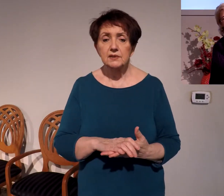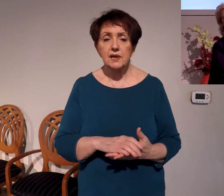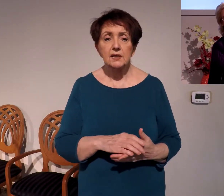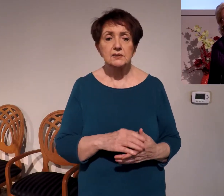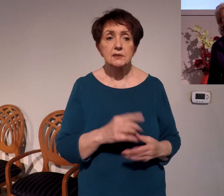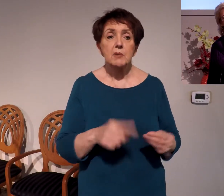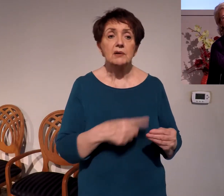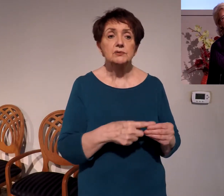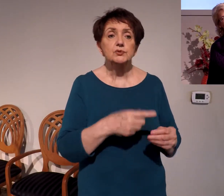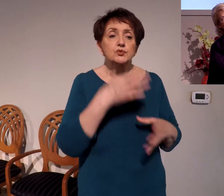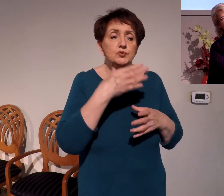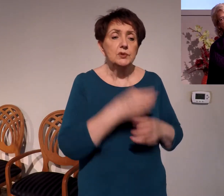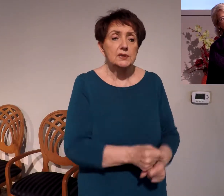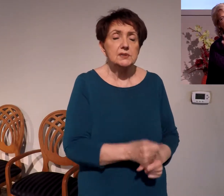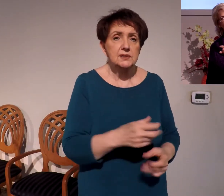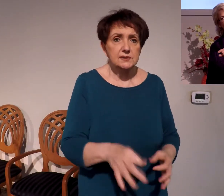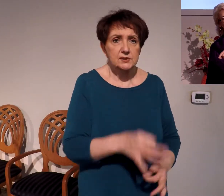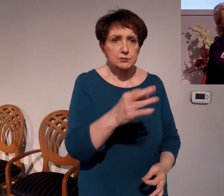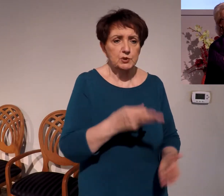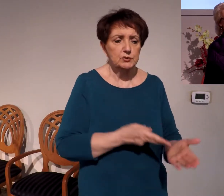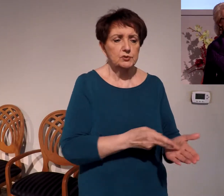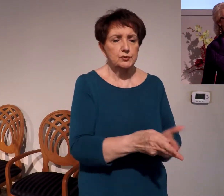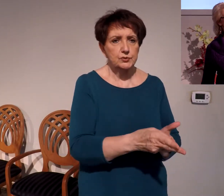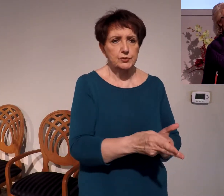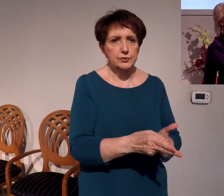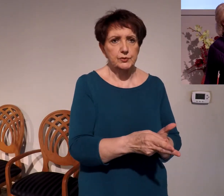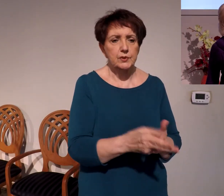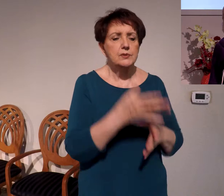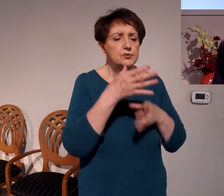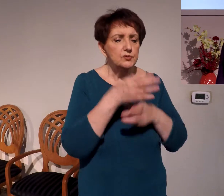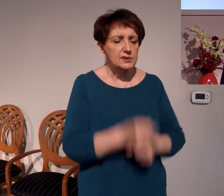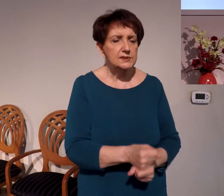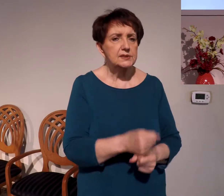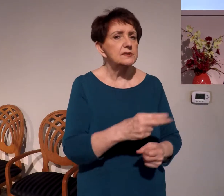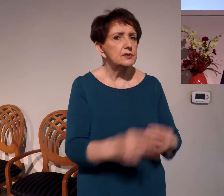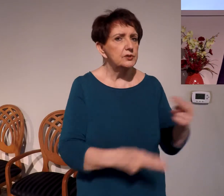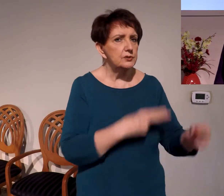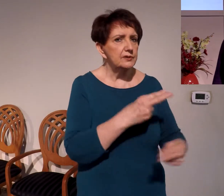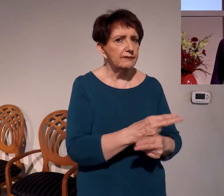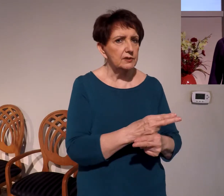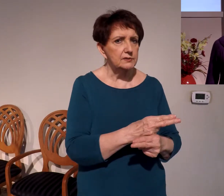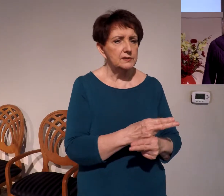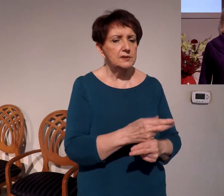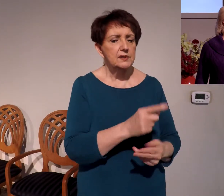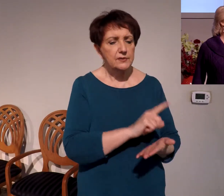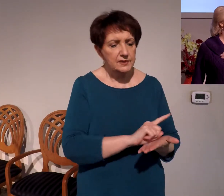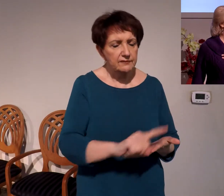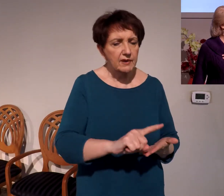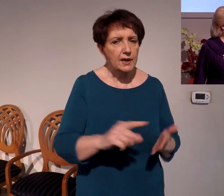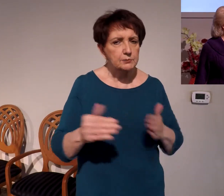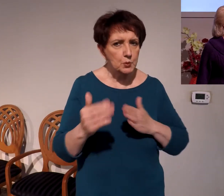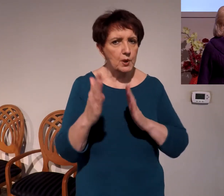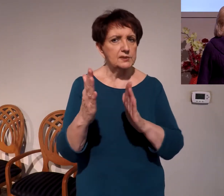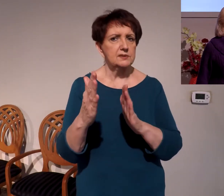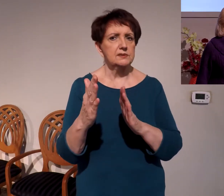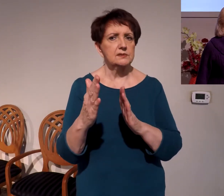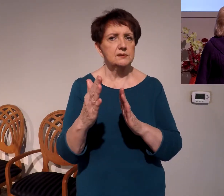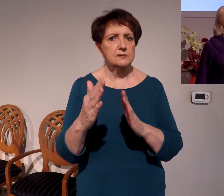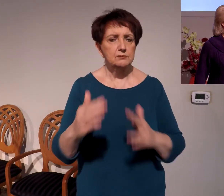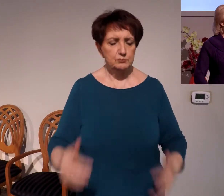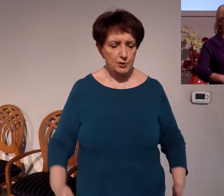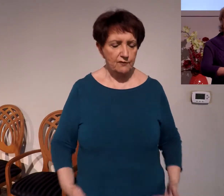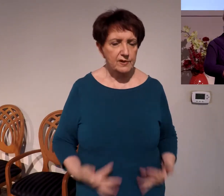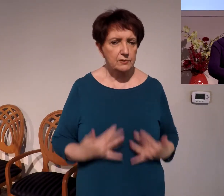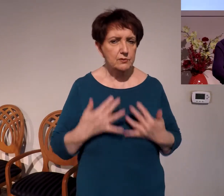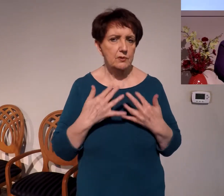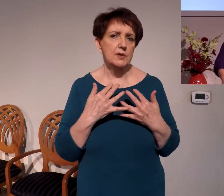truth. It's about trusting the universe. It's about trusting the divine presence as it is moving through us